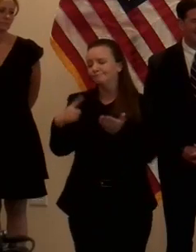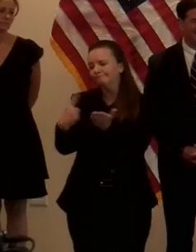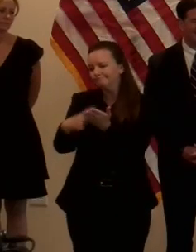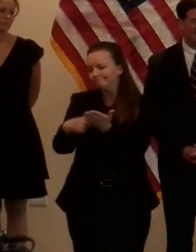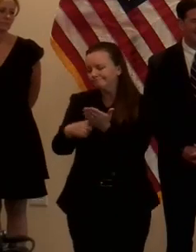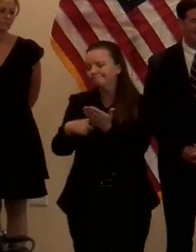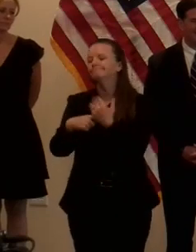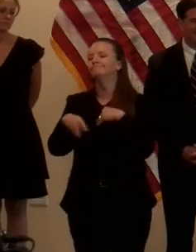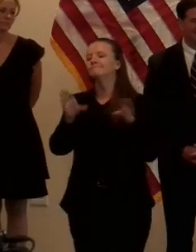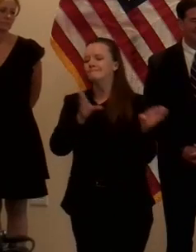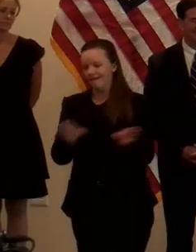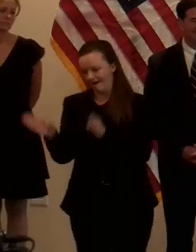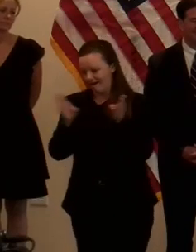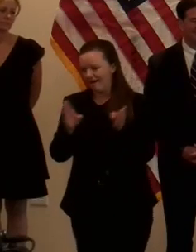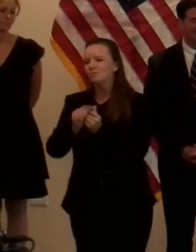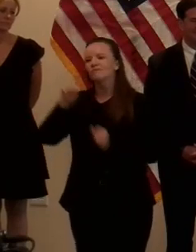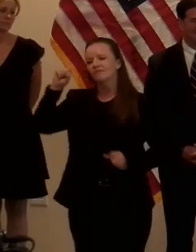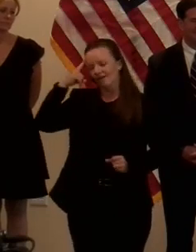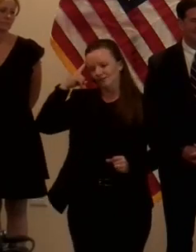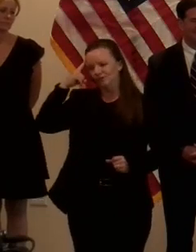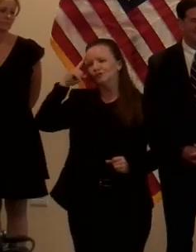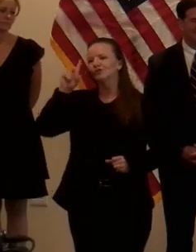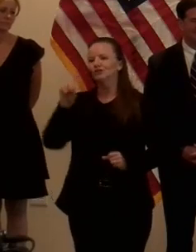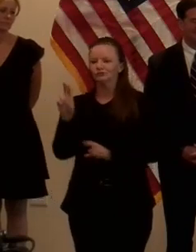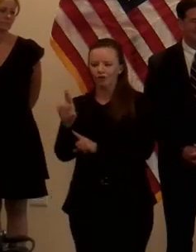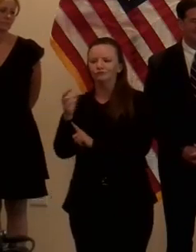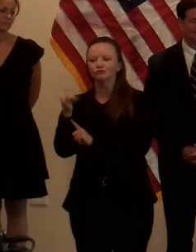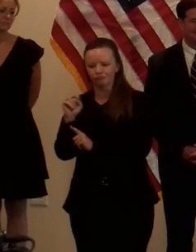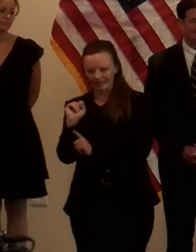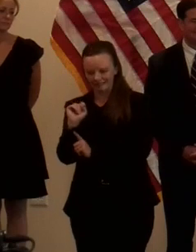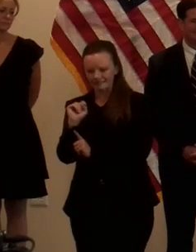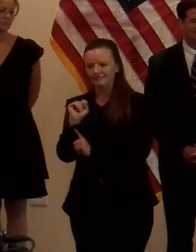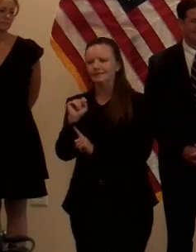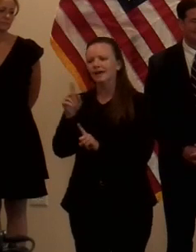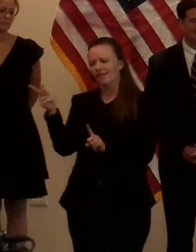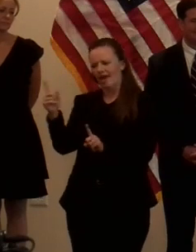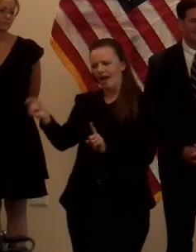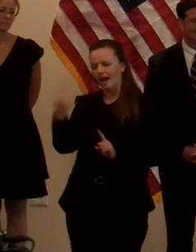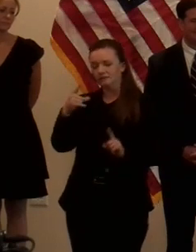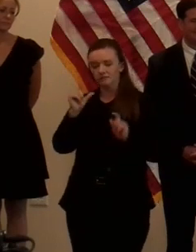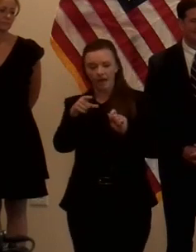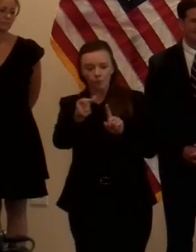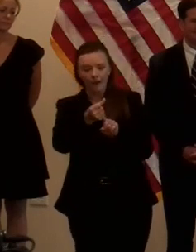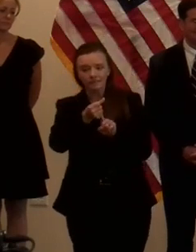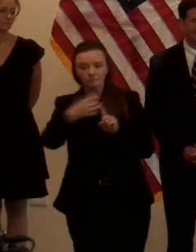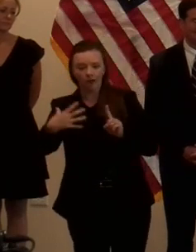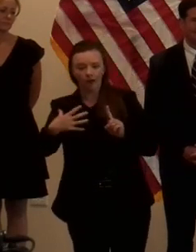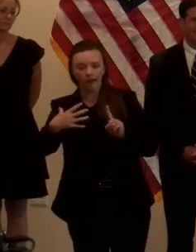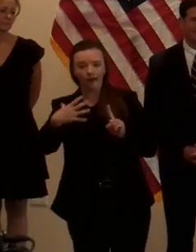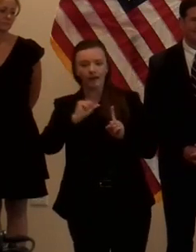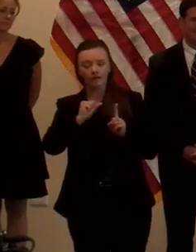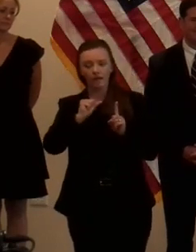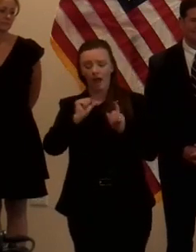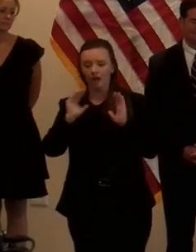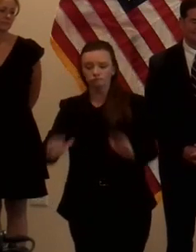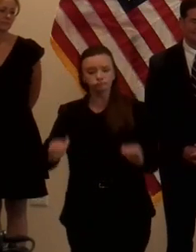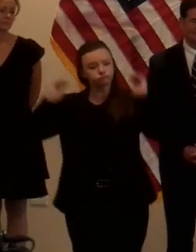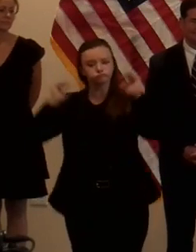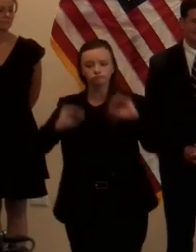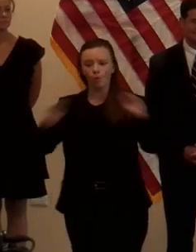shared our plans with Governor Ducey and Dr. Chris, they said, can you expand this? Can you scale it? And we said,